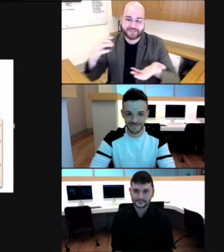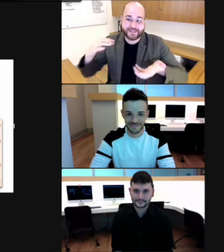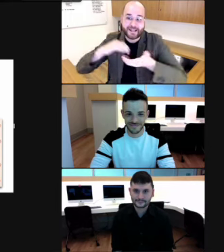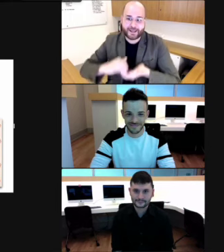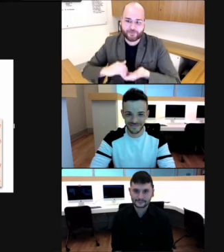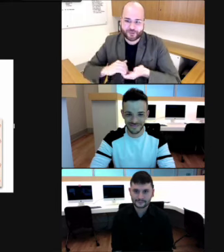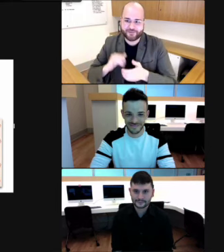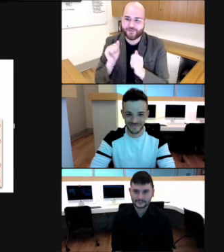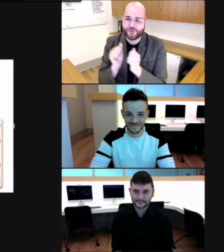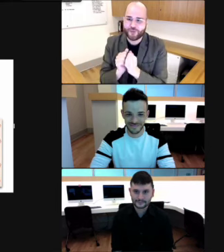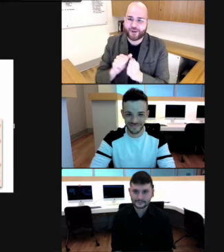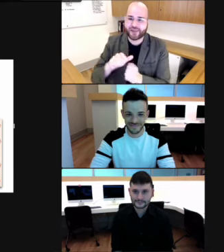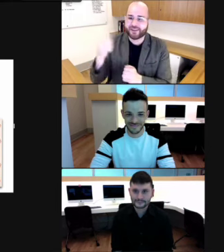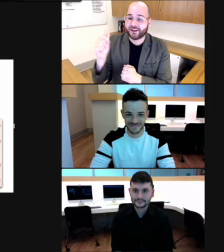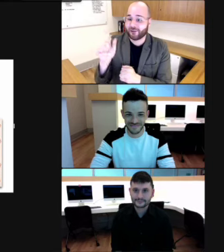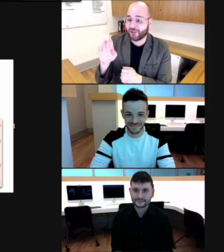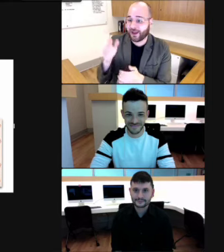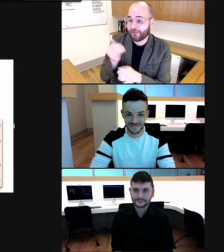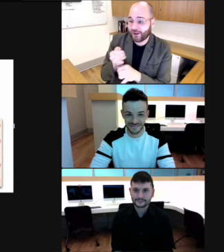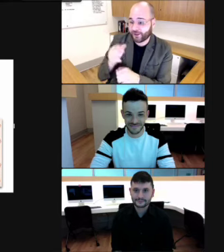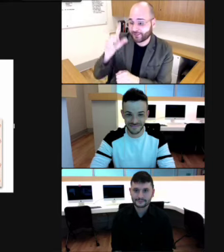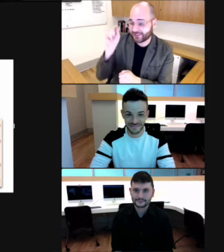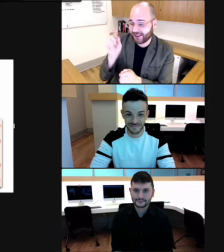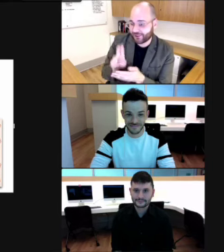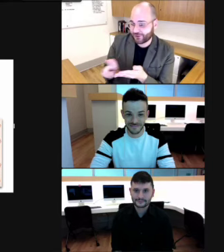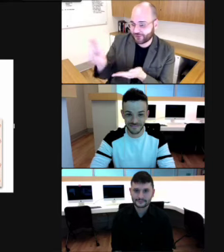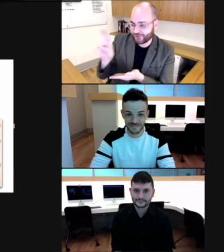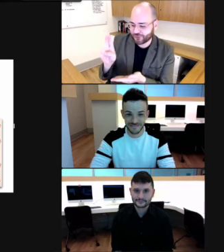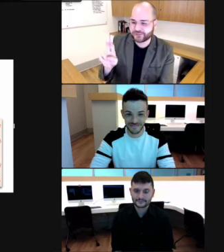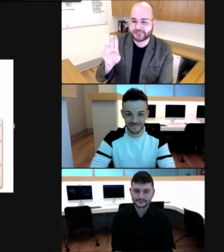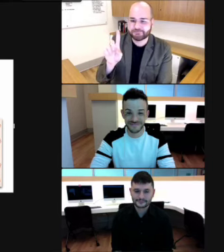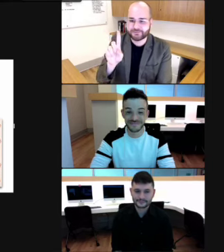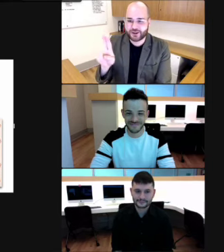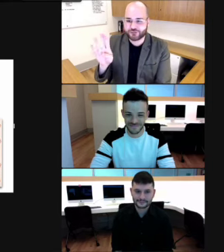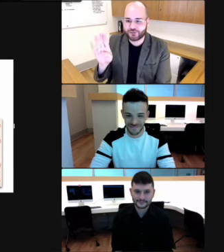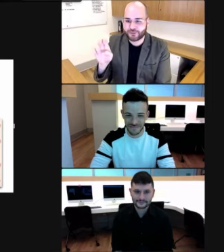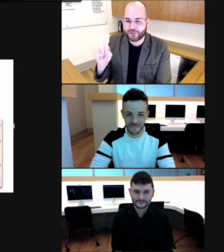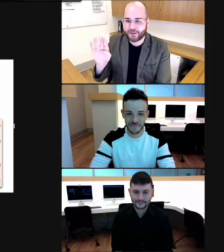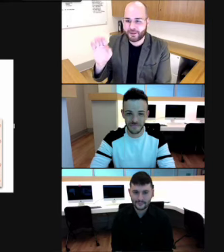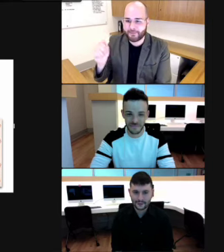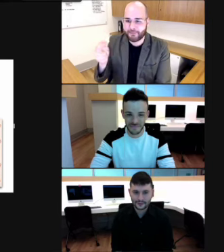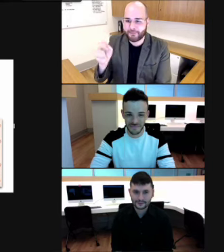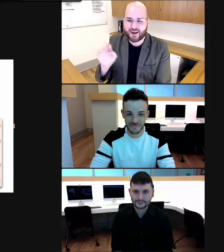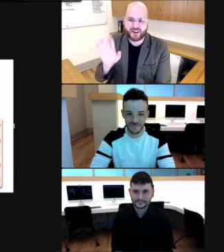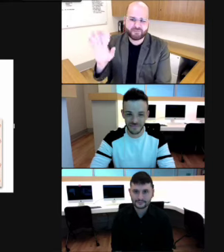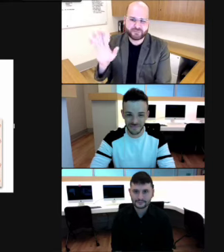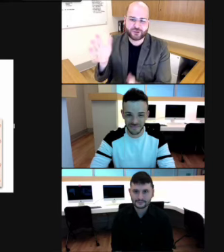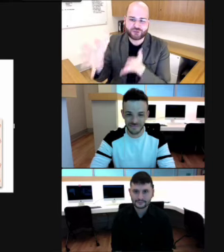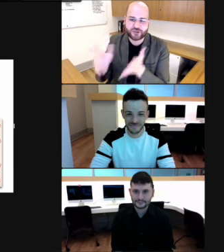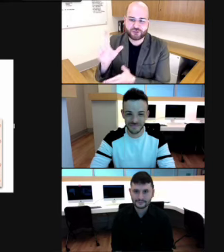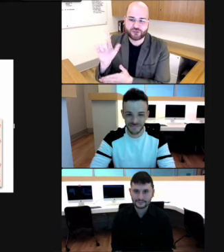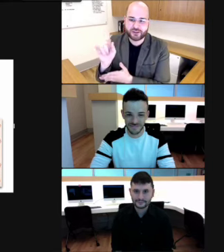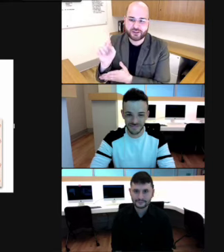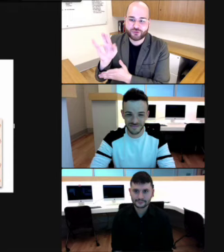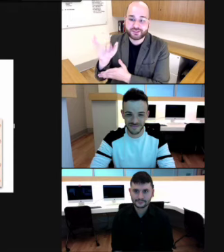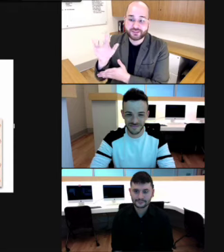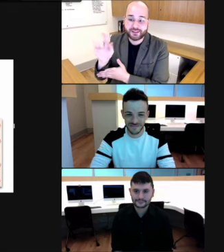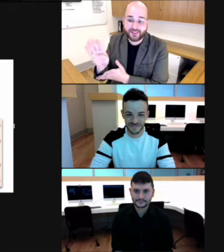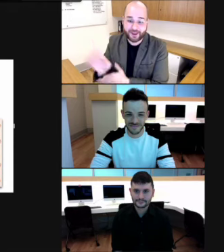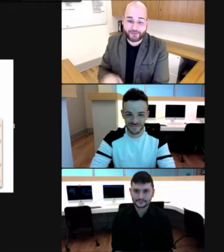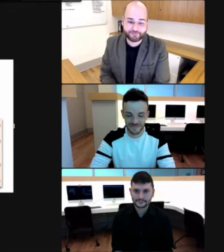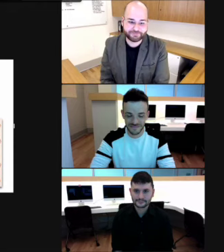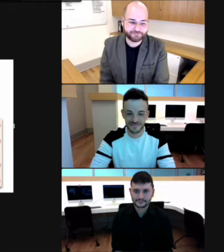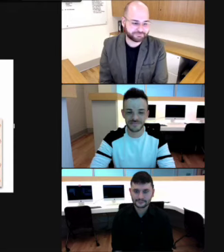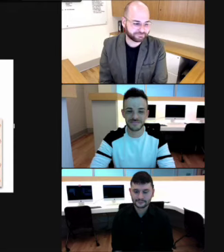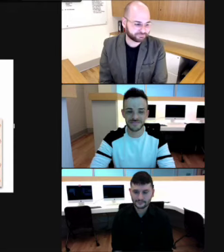This is also a great study because it is a study that is collaborative with Dr. Ben Bain and his